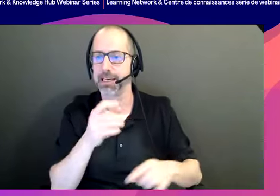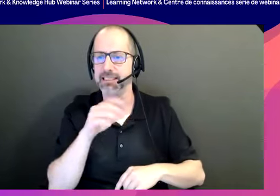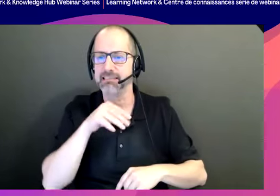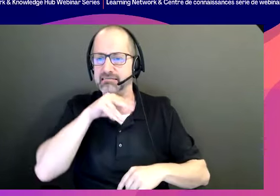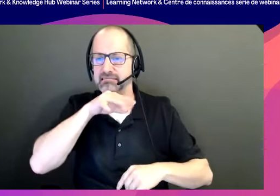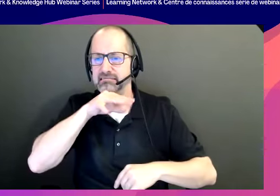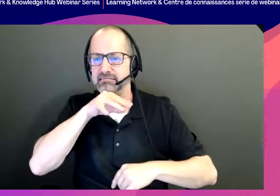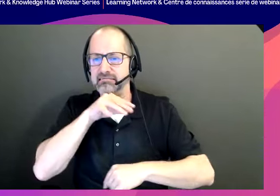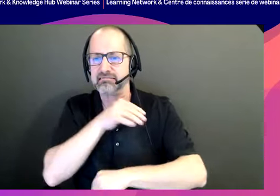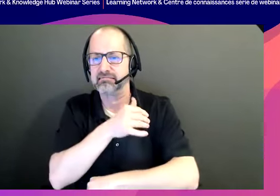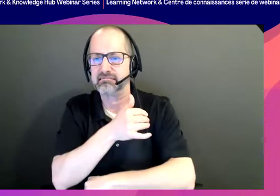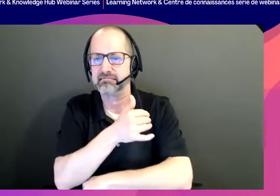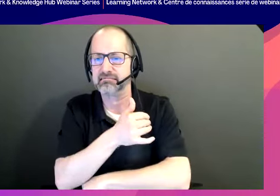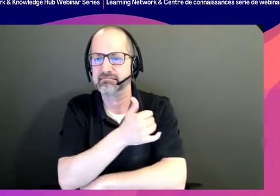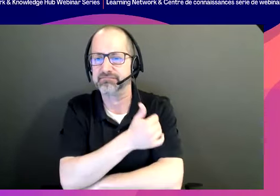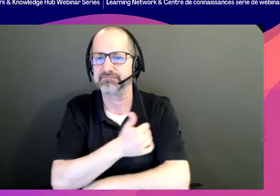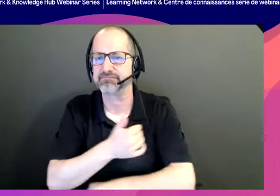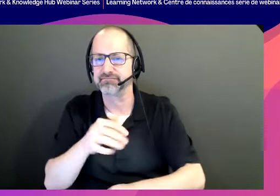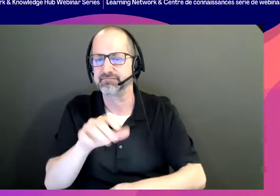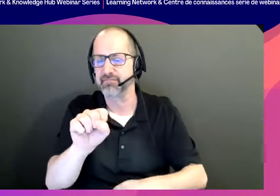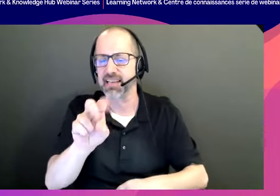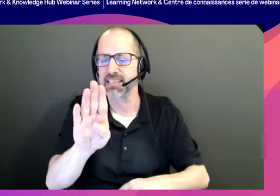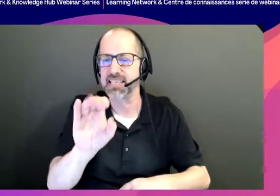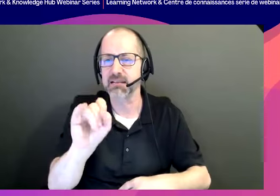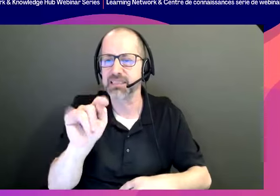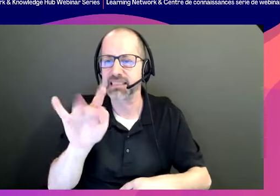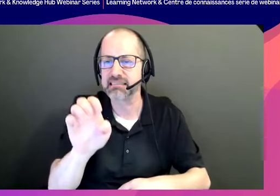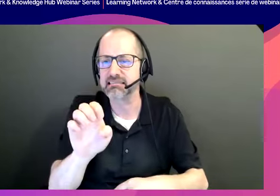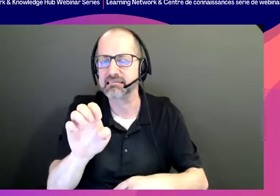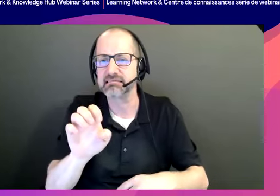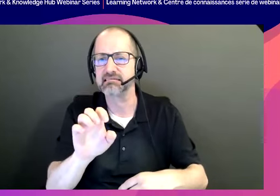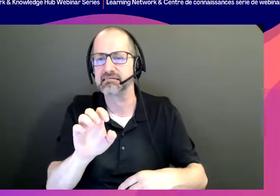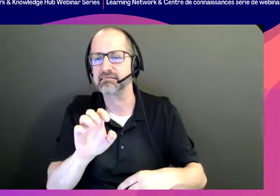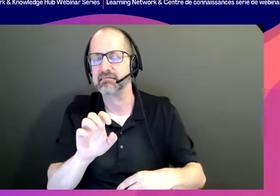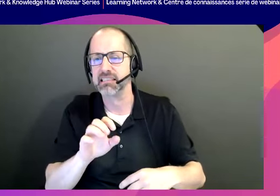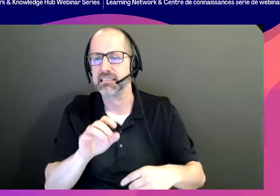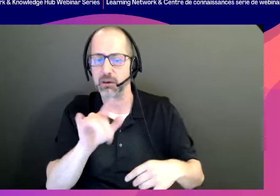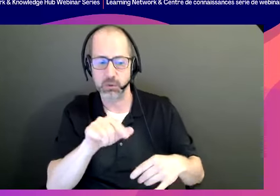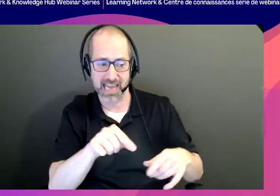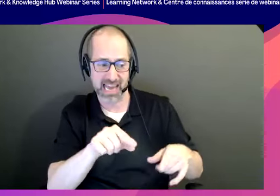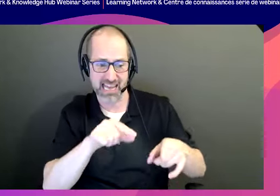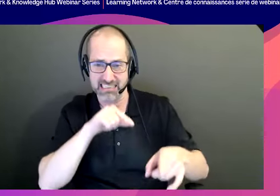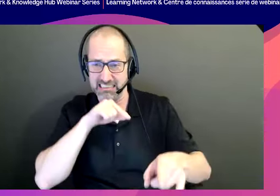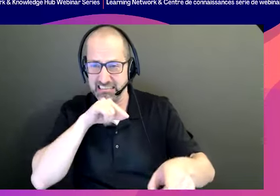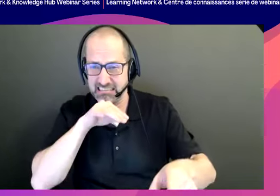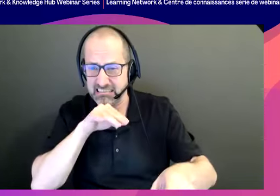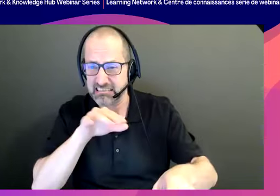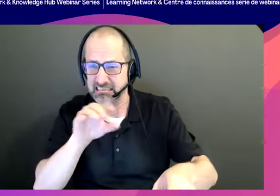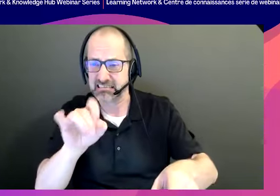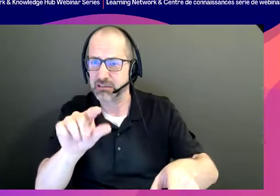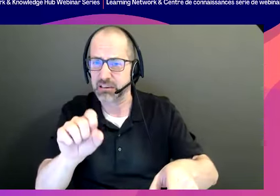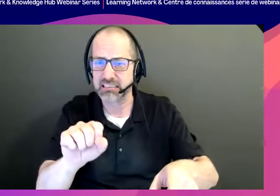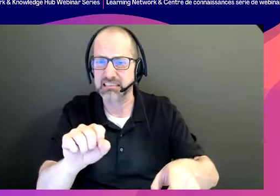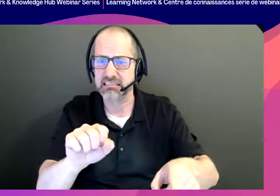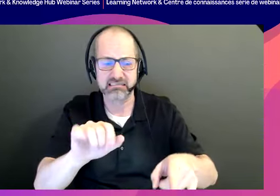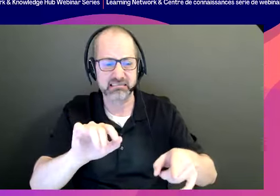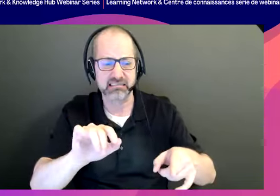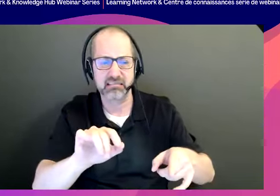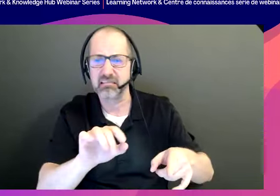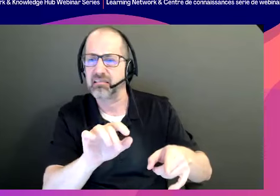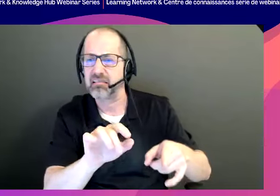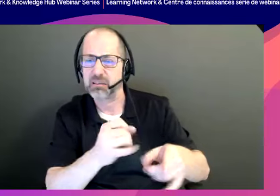supporting people who are using substances to reduce the harm of the contaminated supply is crucial. And a mom shouldn't have to choose between having